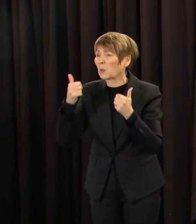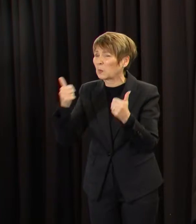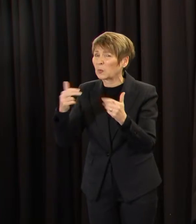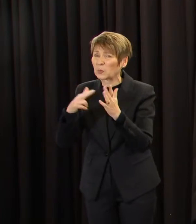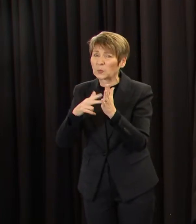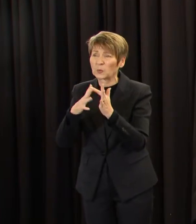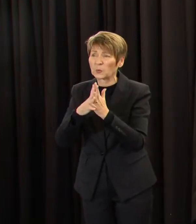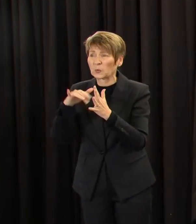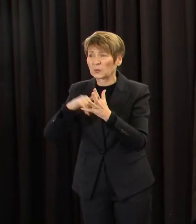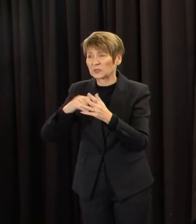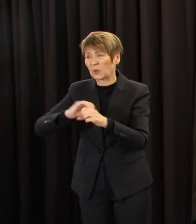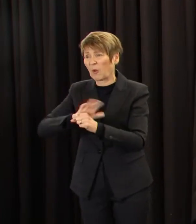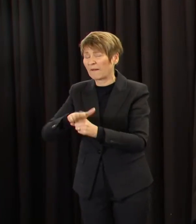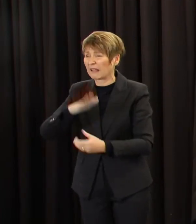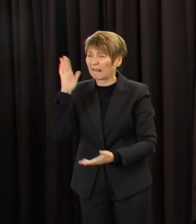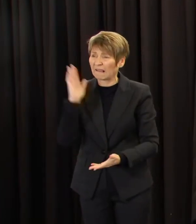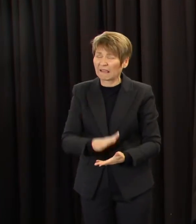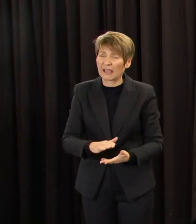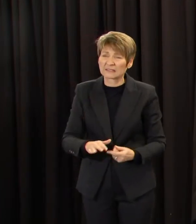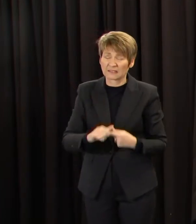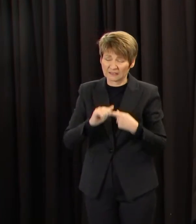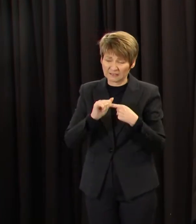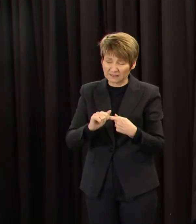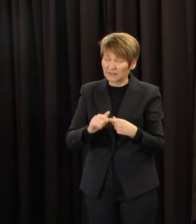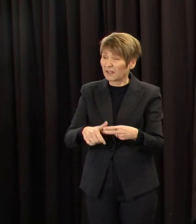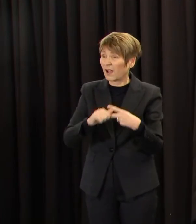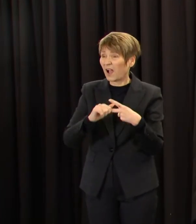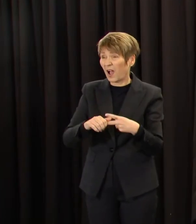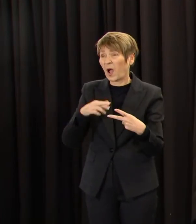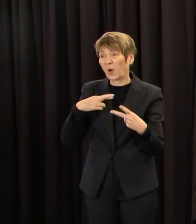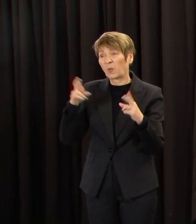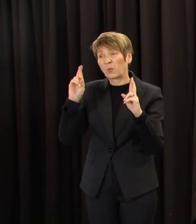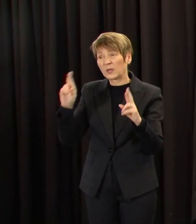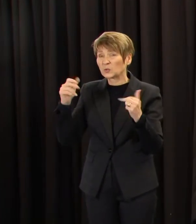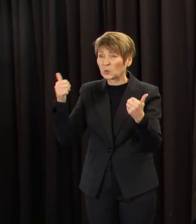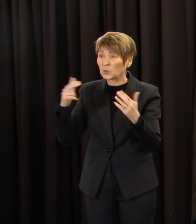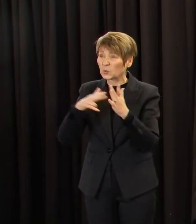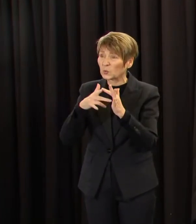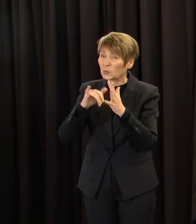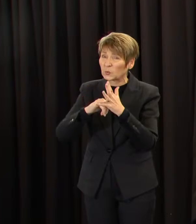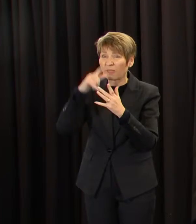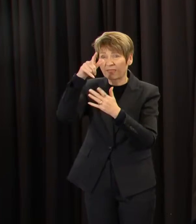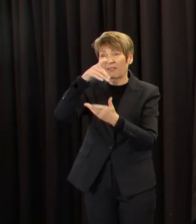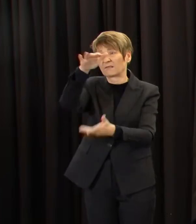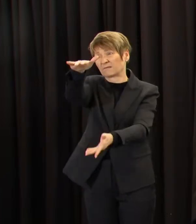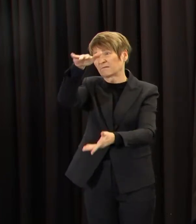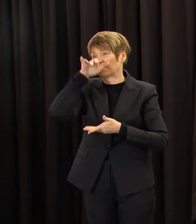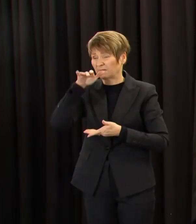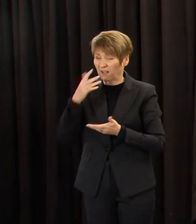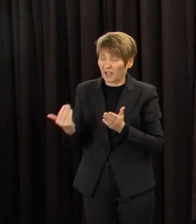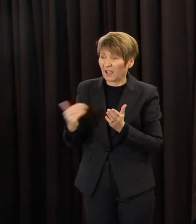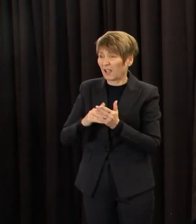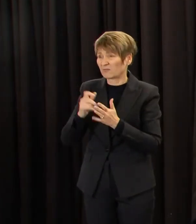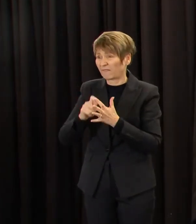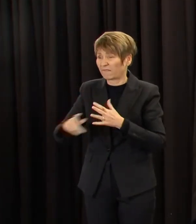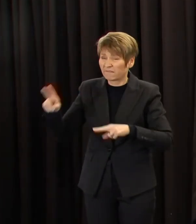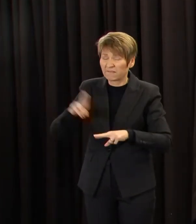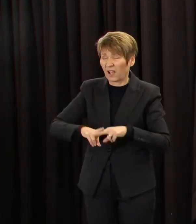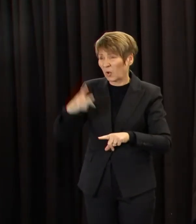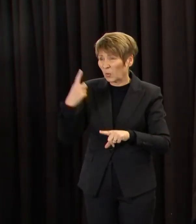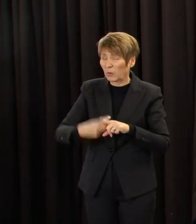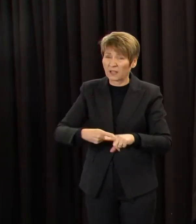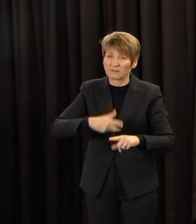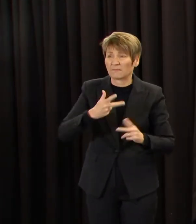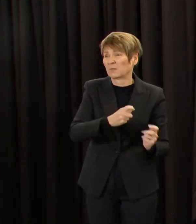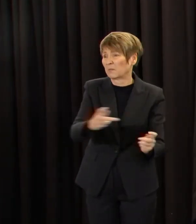for long. We would get it into people's arms as fast as possible. But we can't pretend that things are different. These are the realities that we